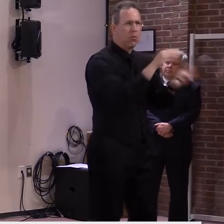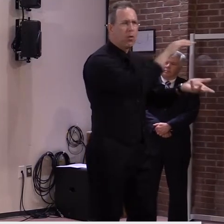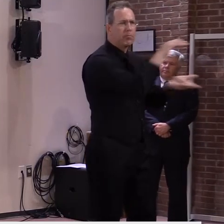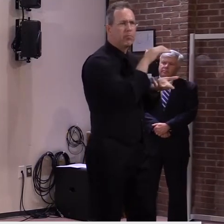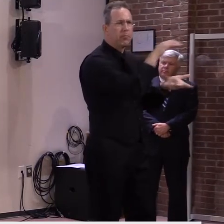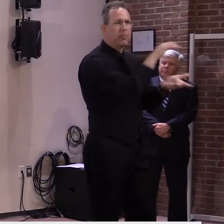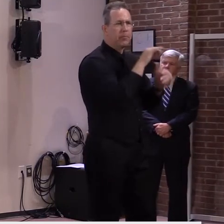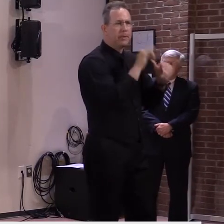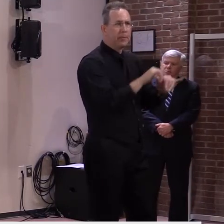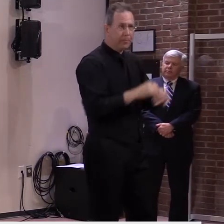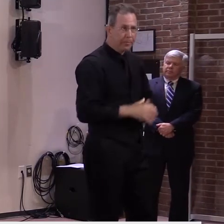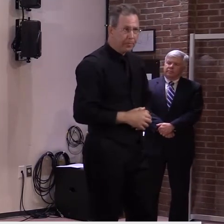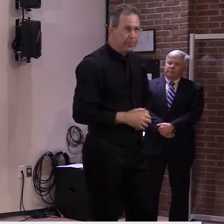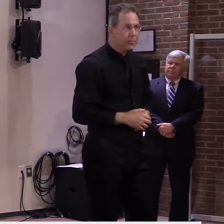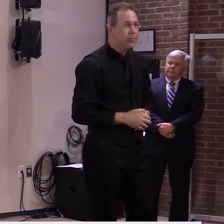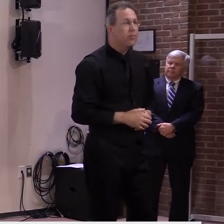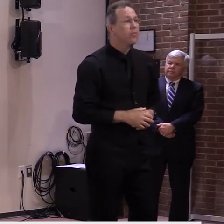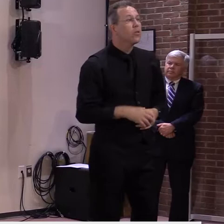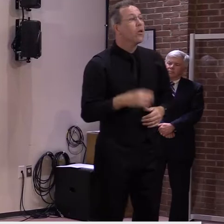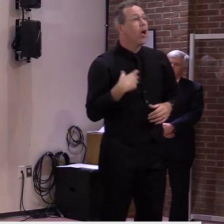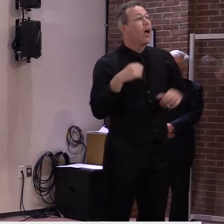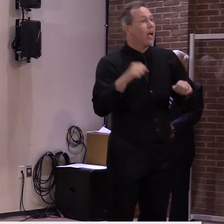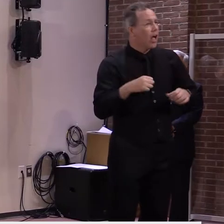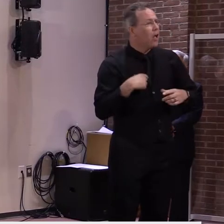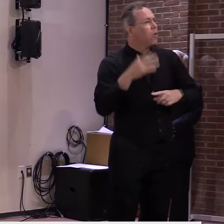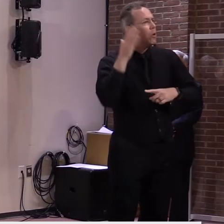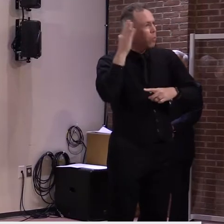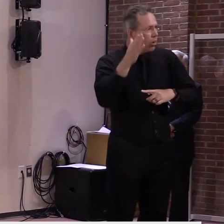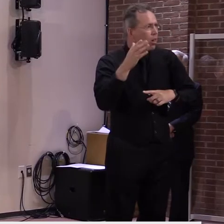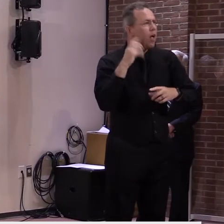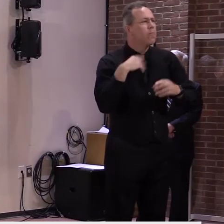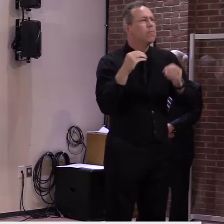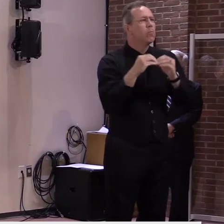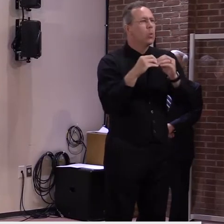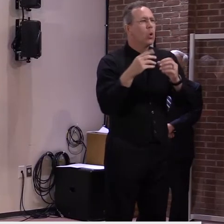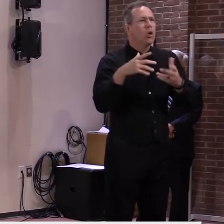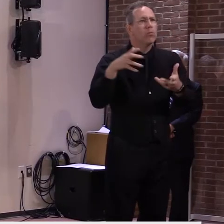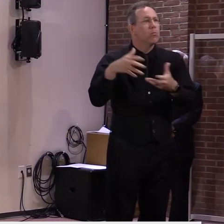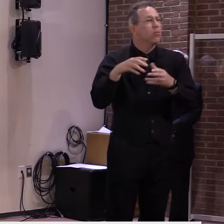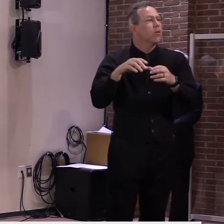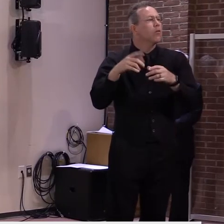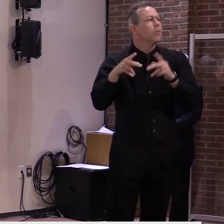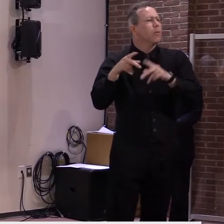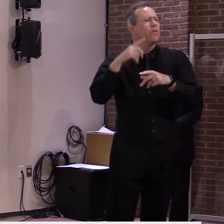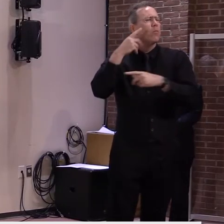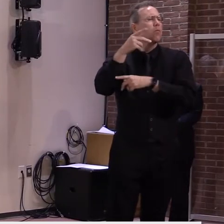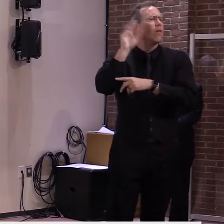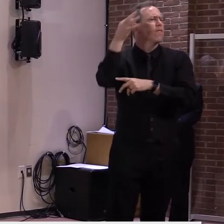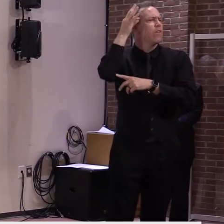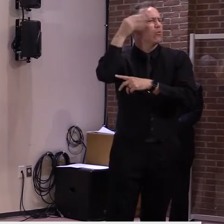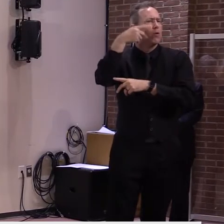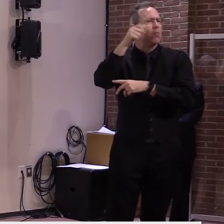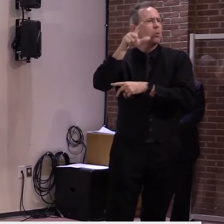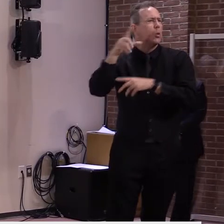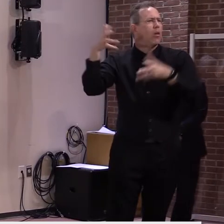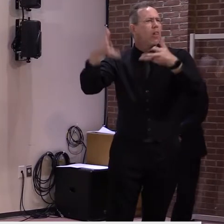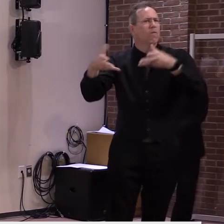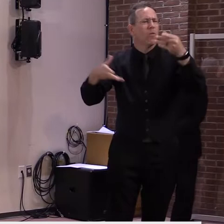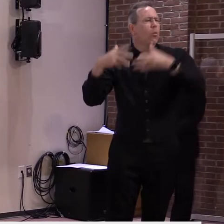and will request more from the federal pool again, which will include a request for 1,000 doses of J&J.